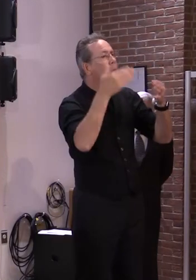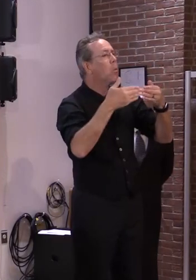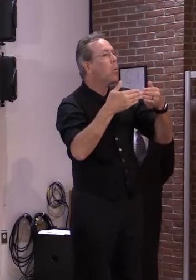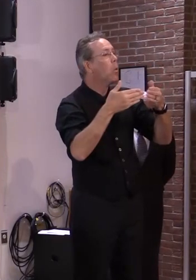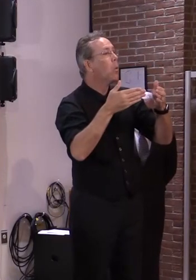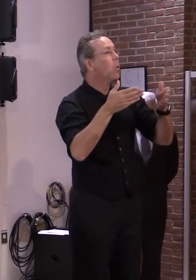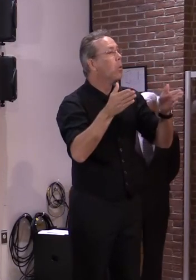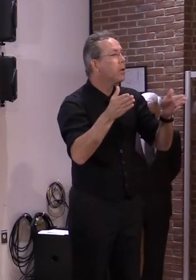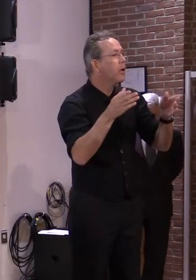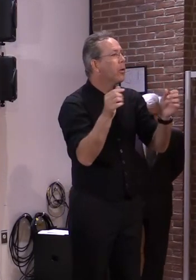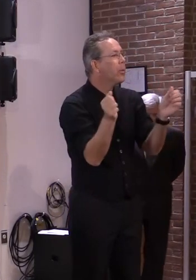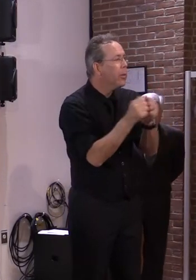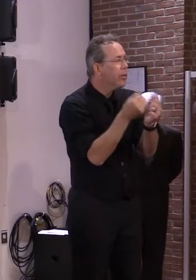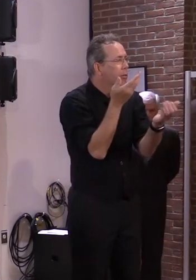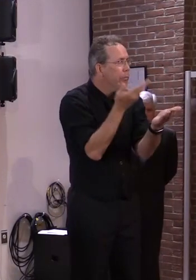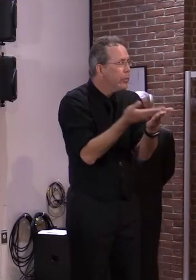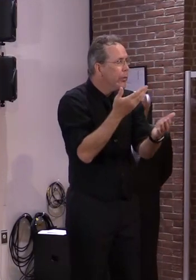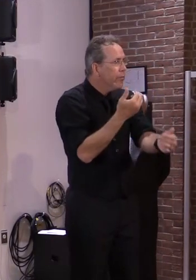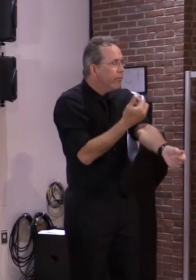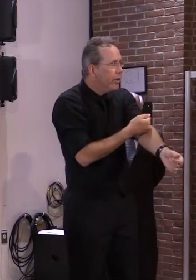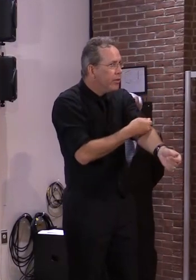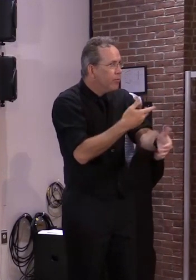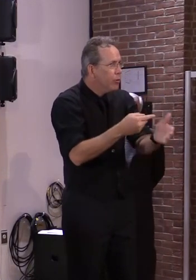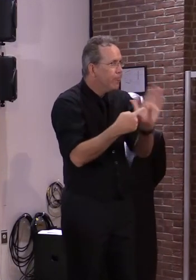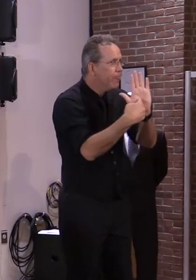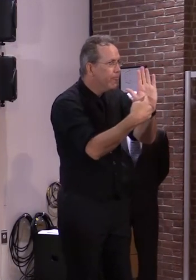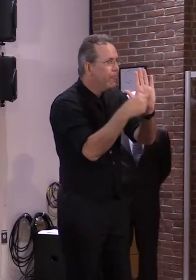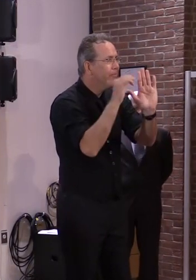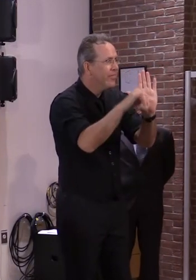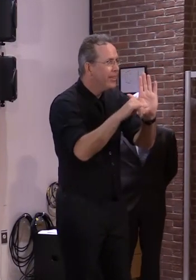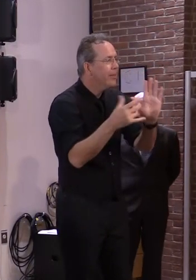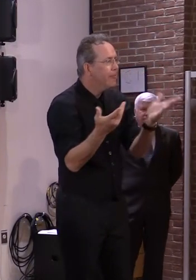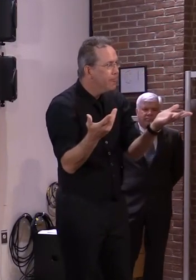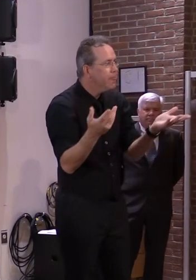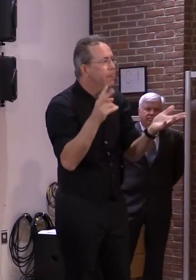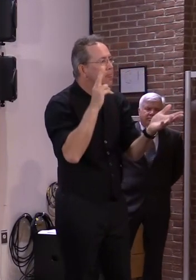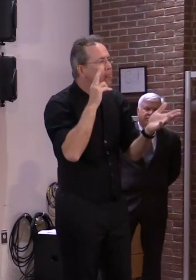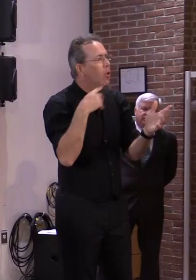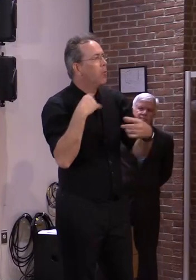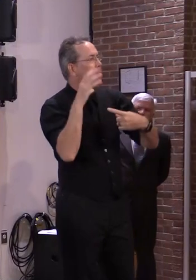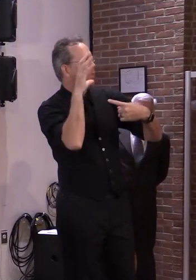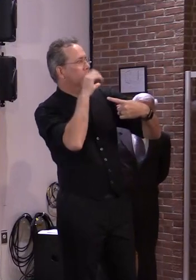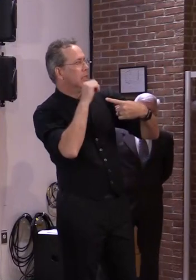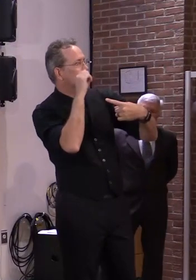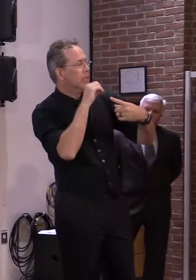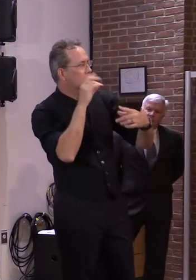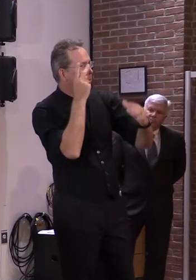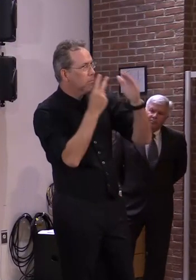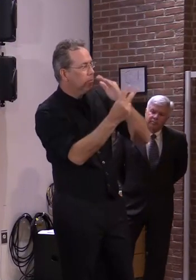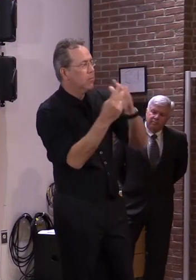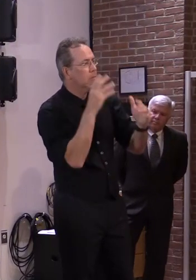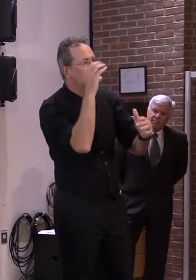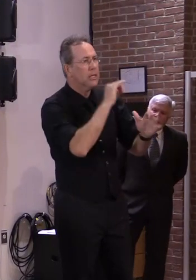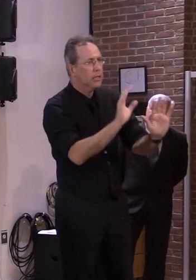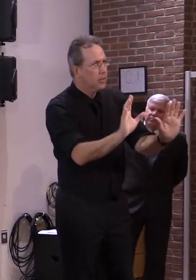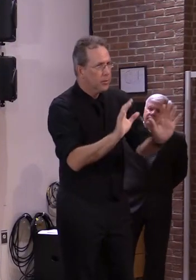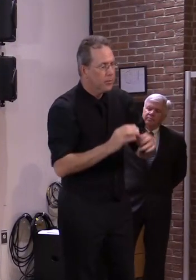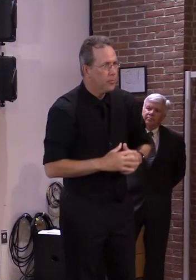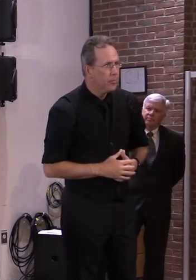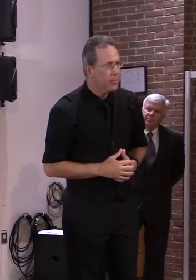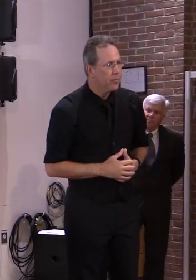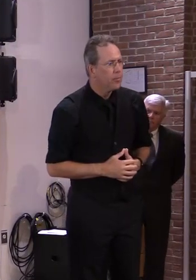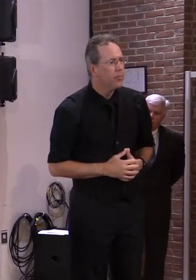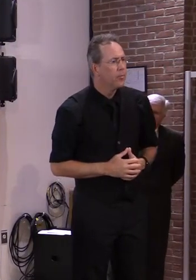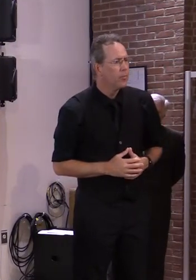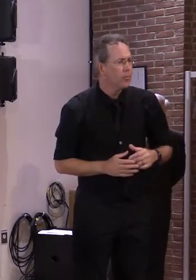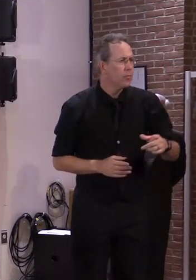just speculation on my part. But you don't have any ideas about how Vermont could contribute, or Vermonters could sign